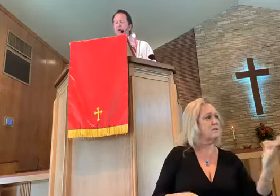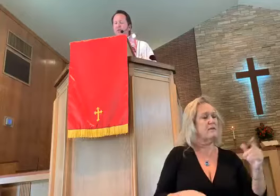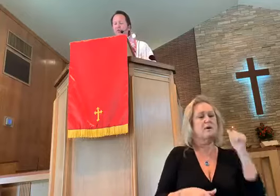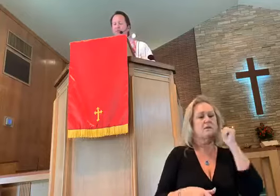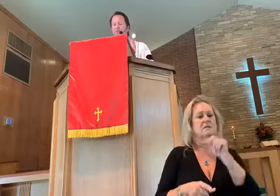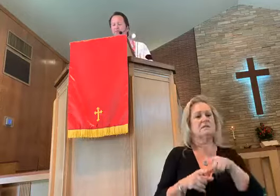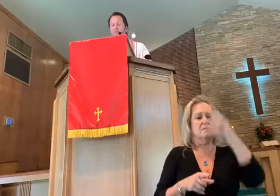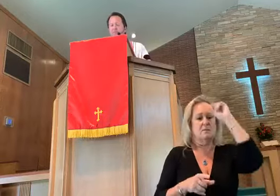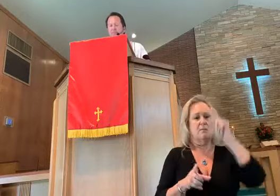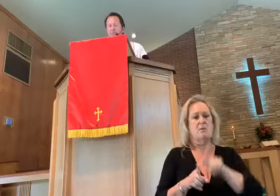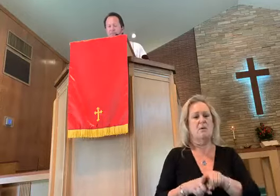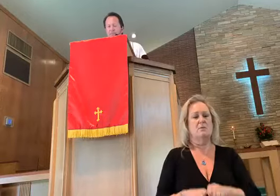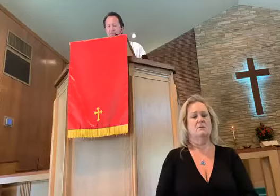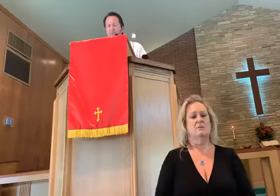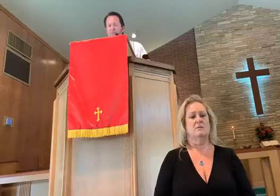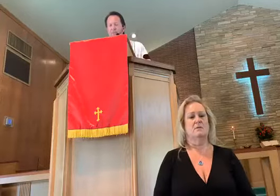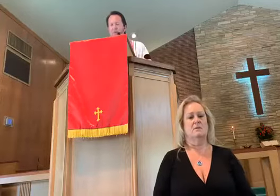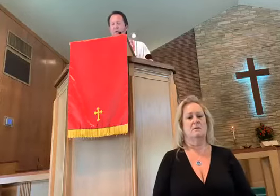and brothers,